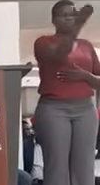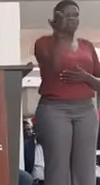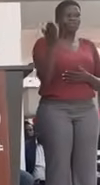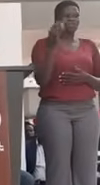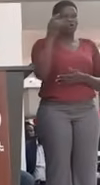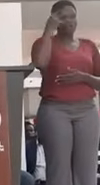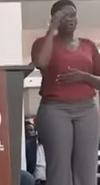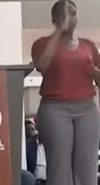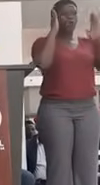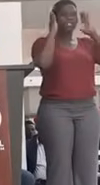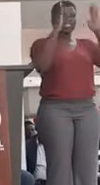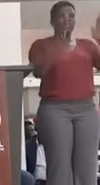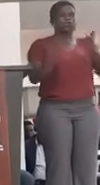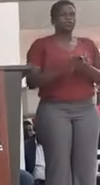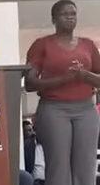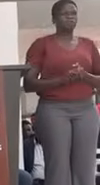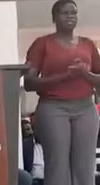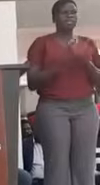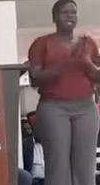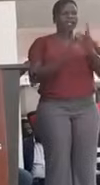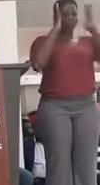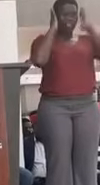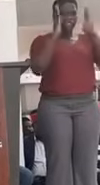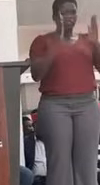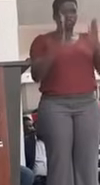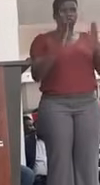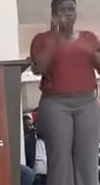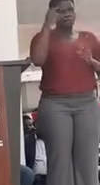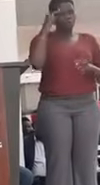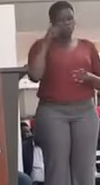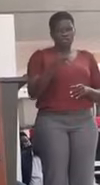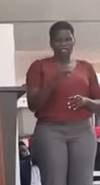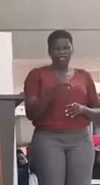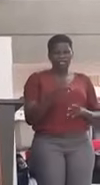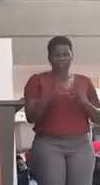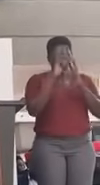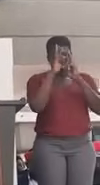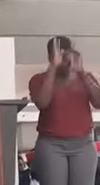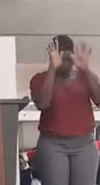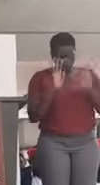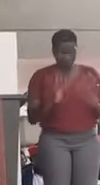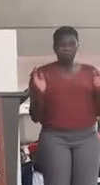for your attention and the attention of this honorable gathering.